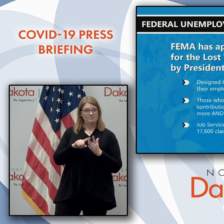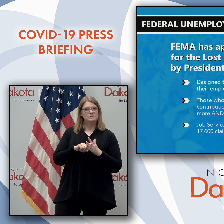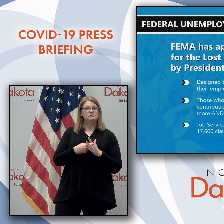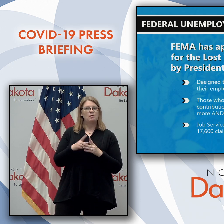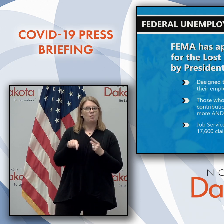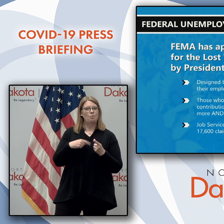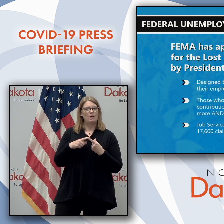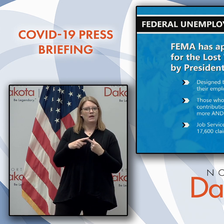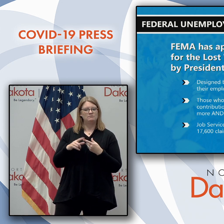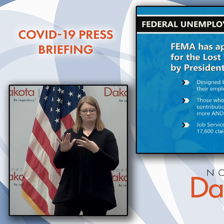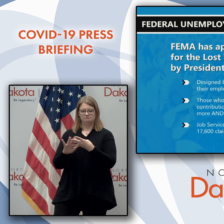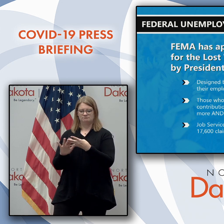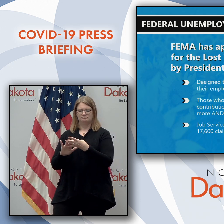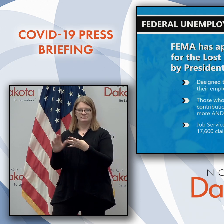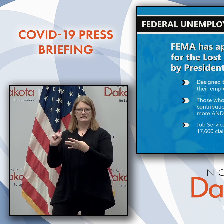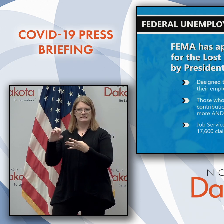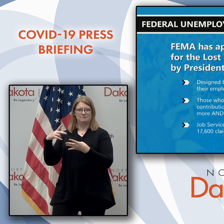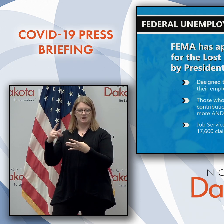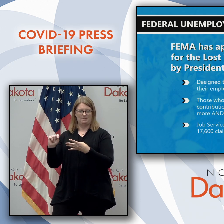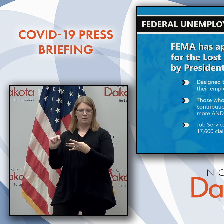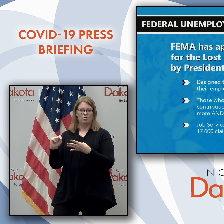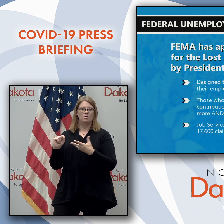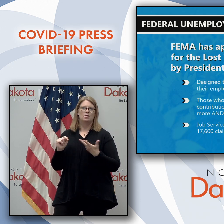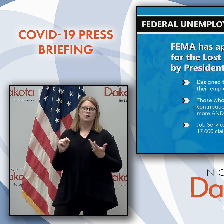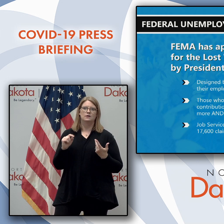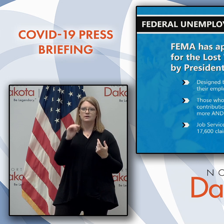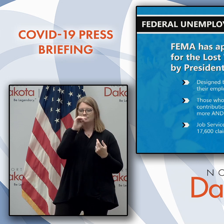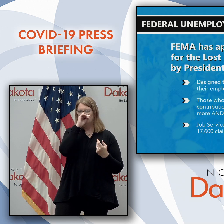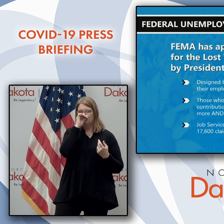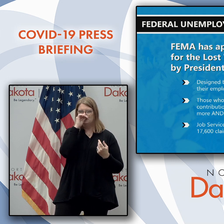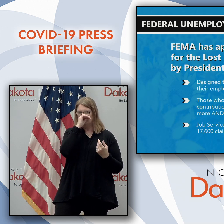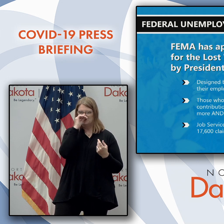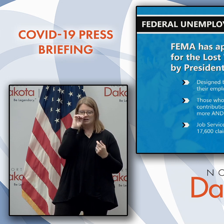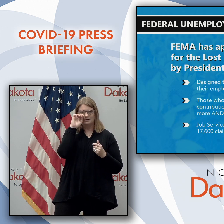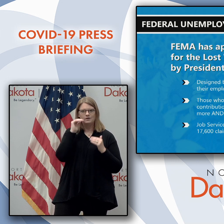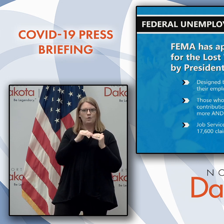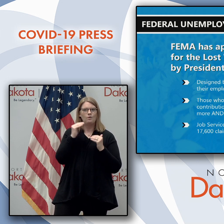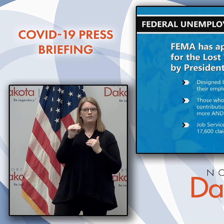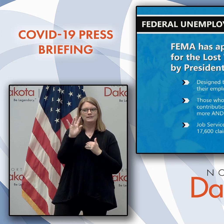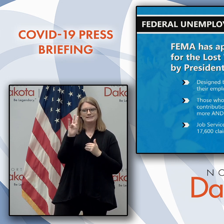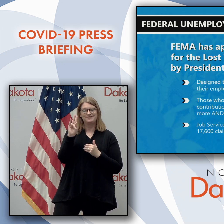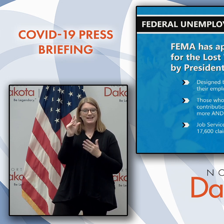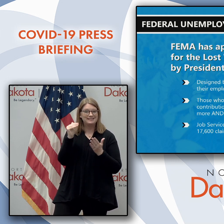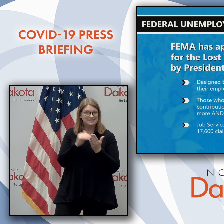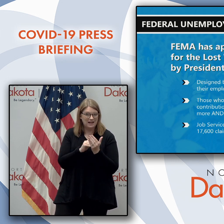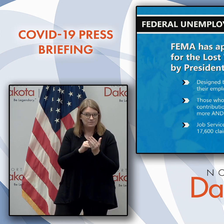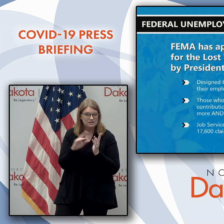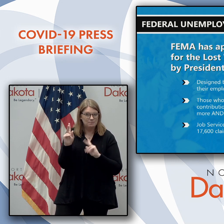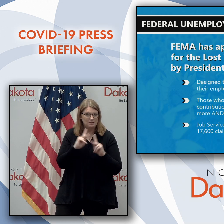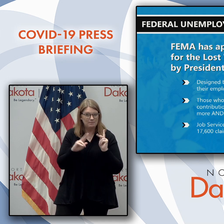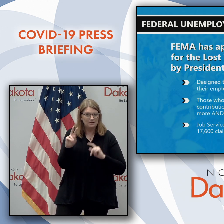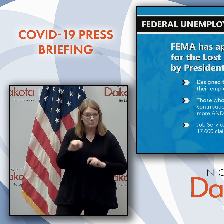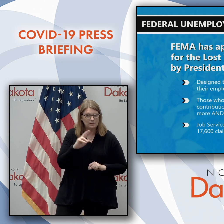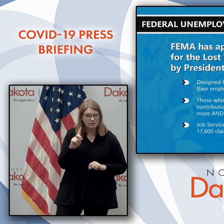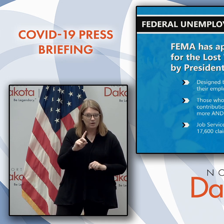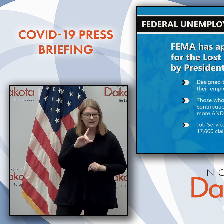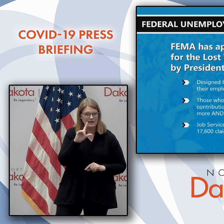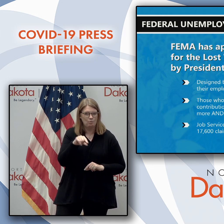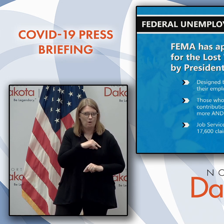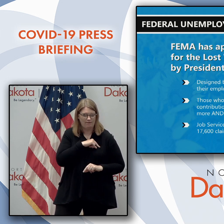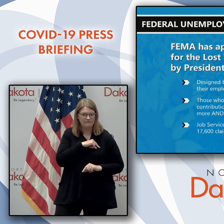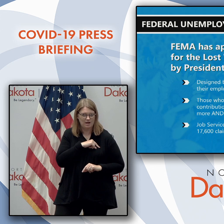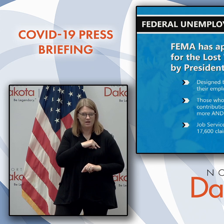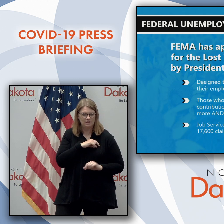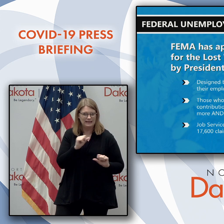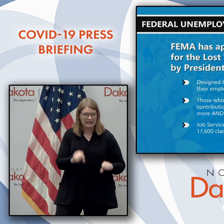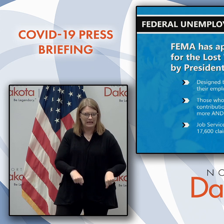by mid-September. The estimate is that approximately over 17,000 North Dakotans may qualify for this,